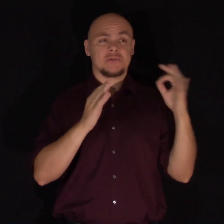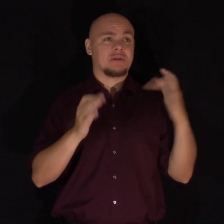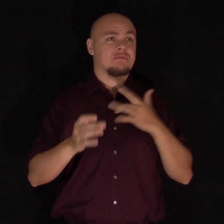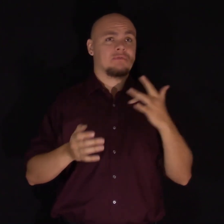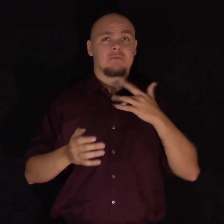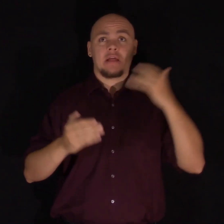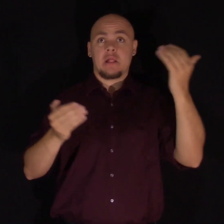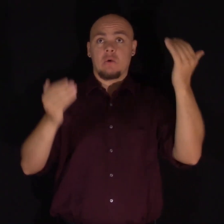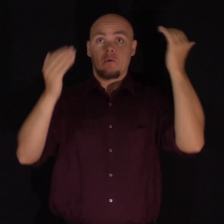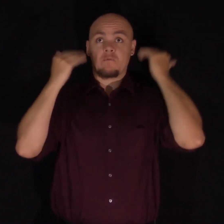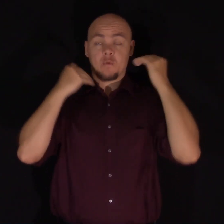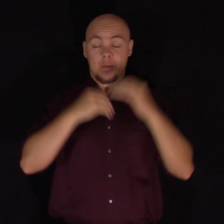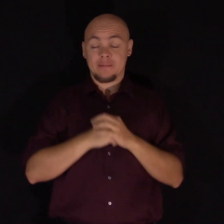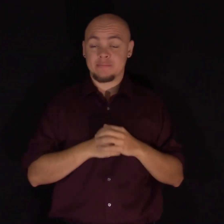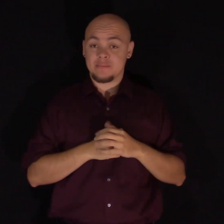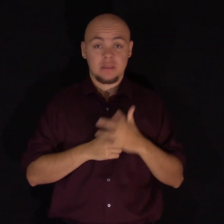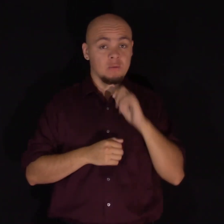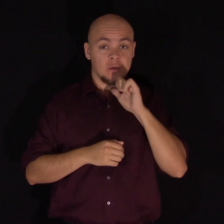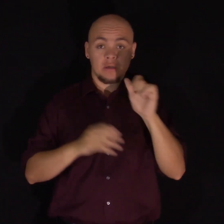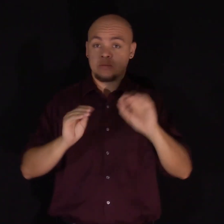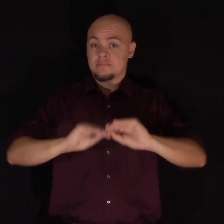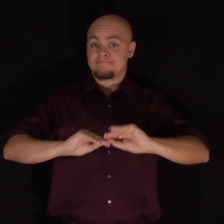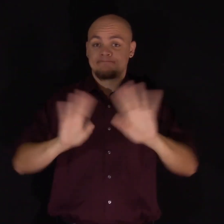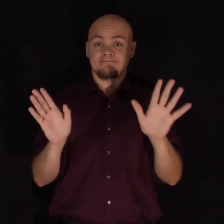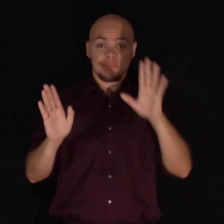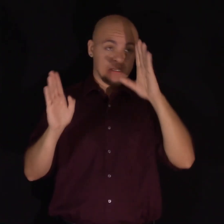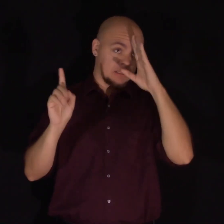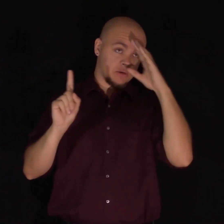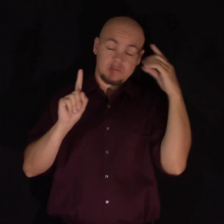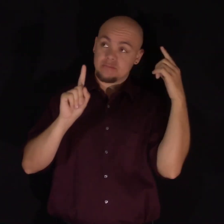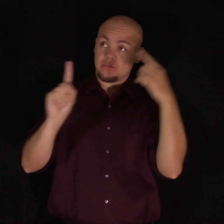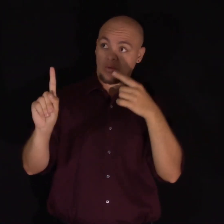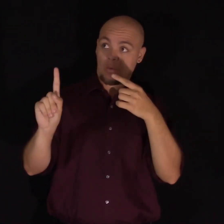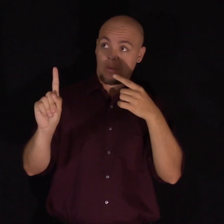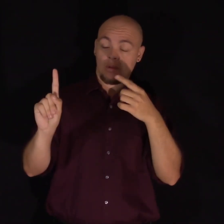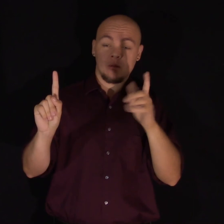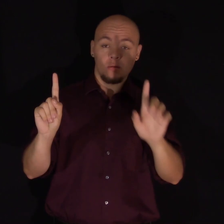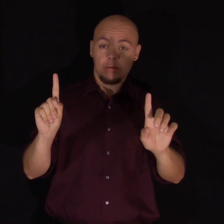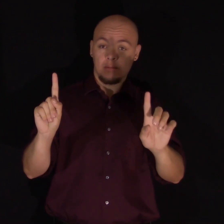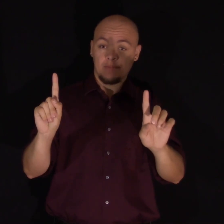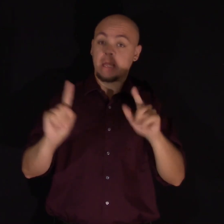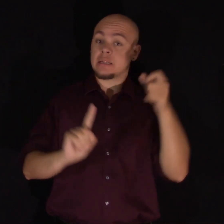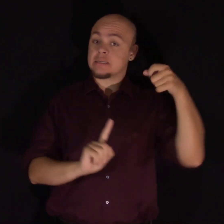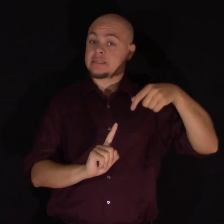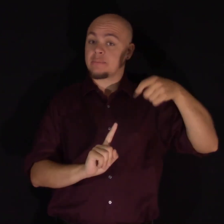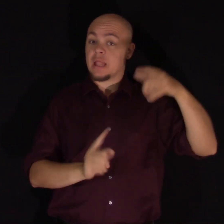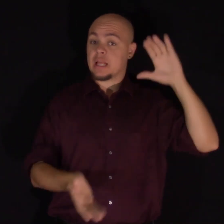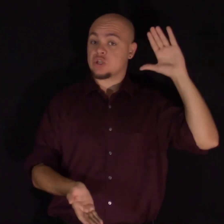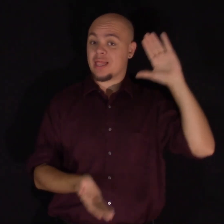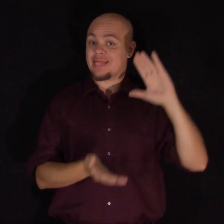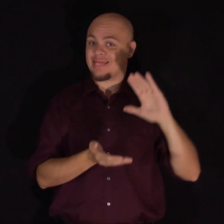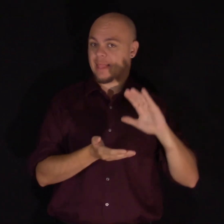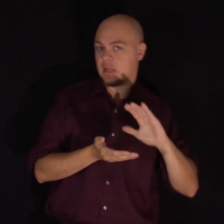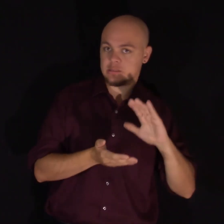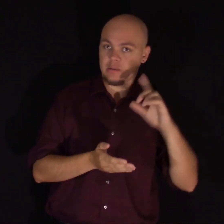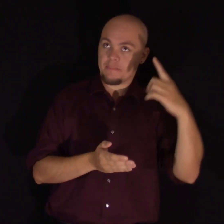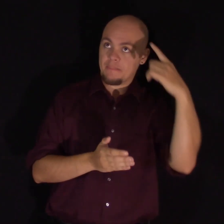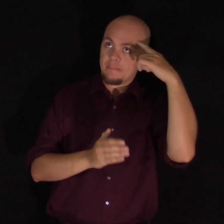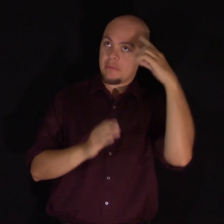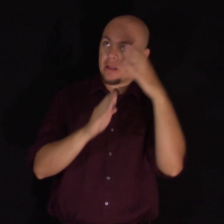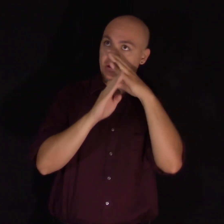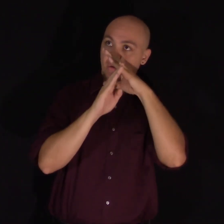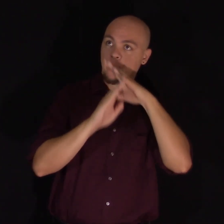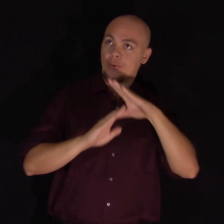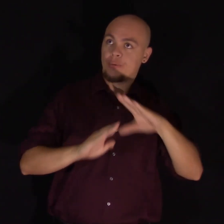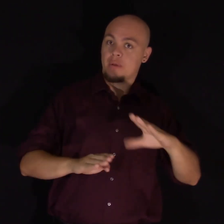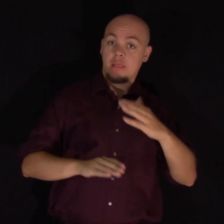overwhelming, like we don't have a clear direction. But when we become less stimulated, when we make our mind more calm, we